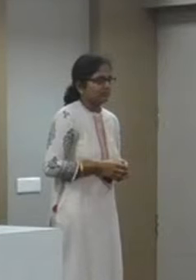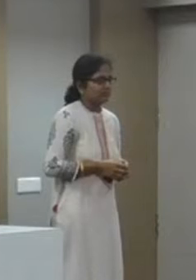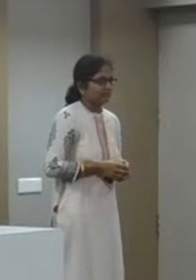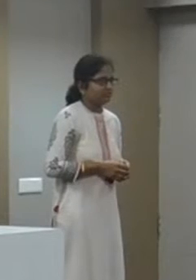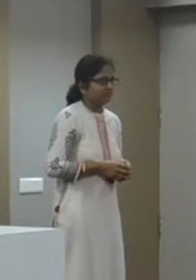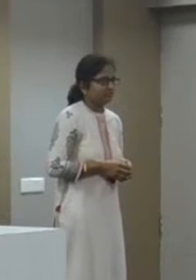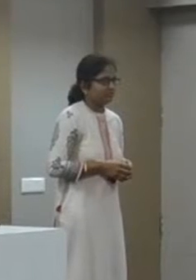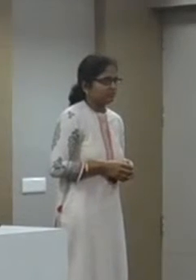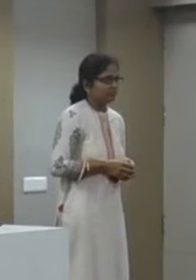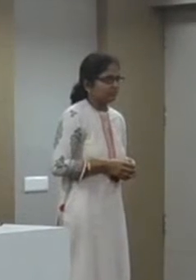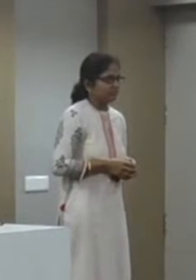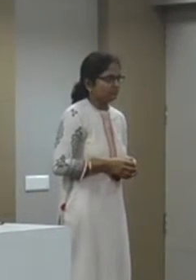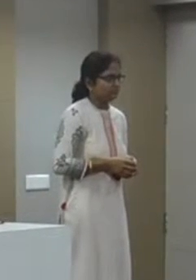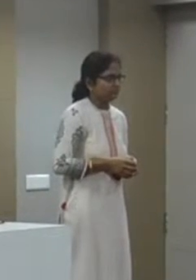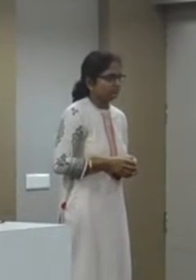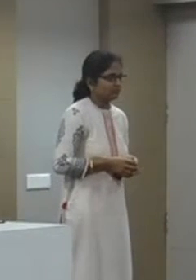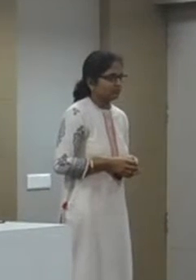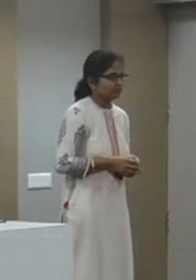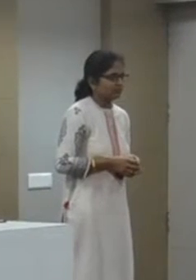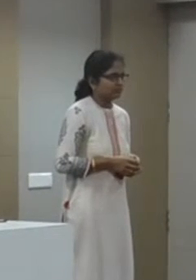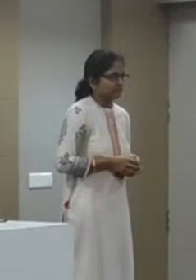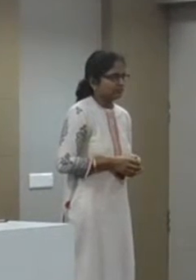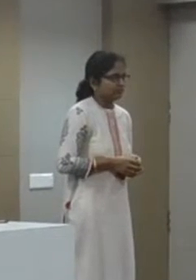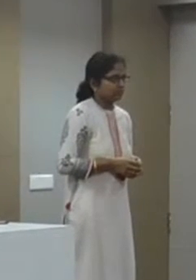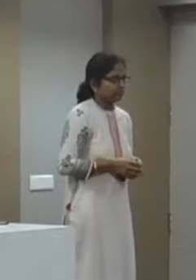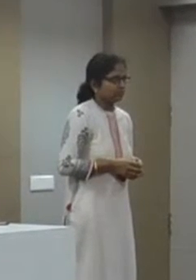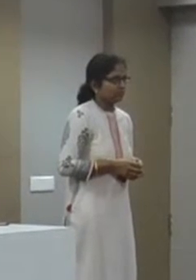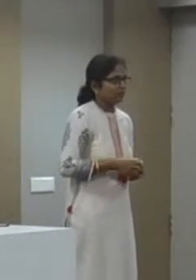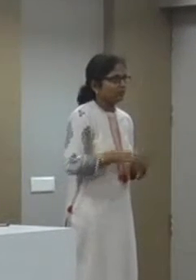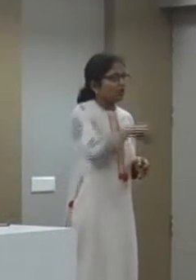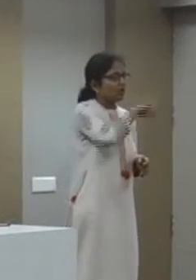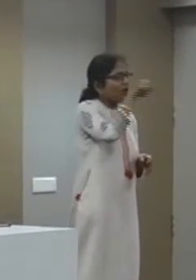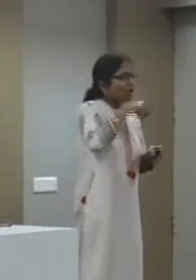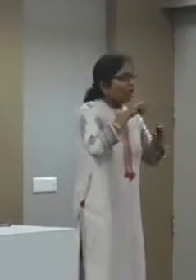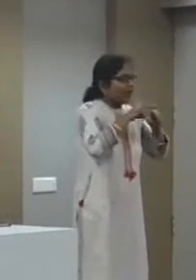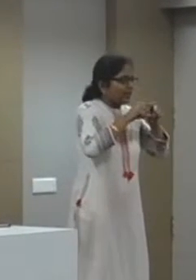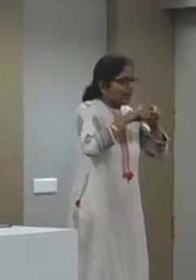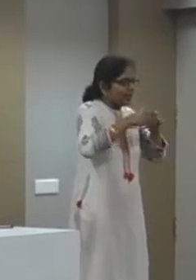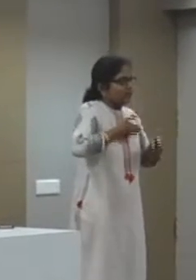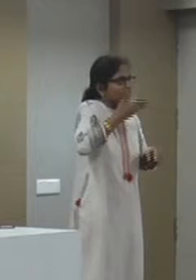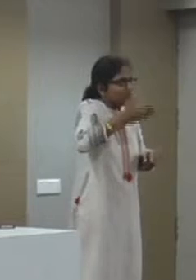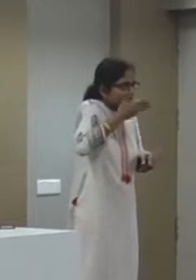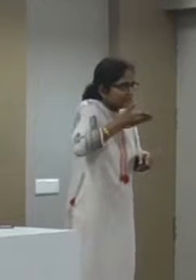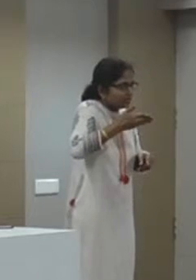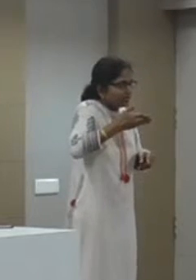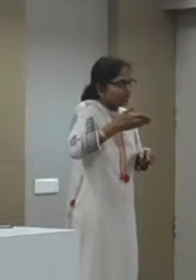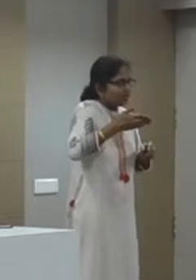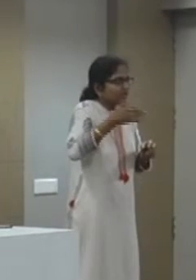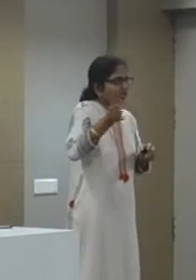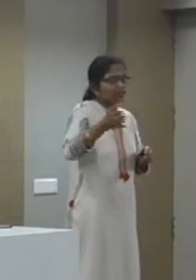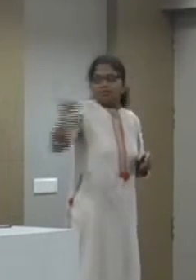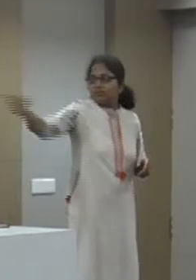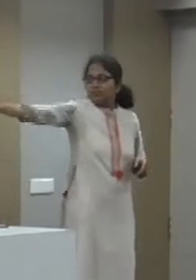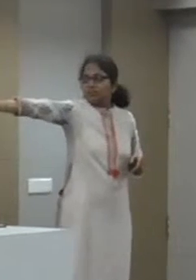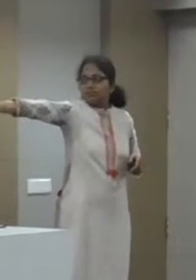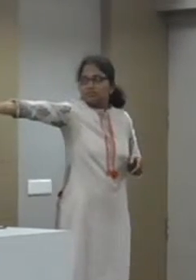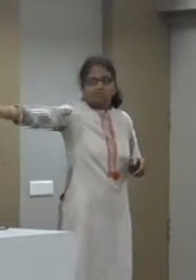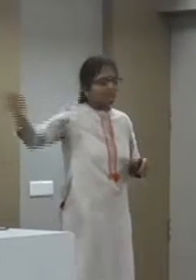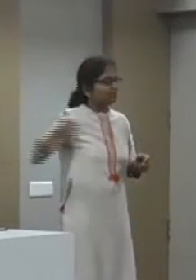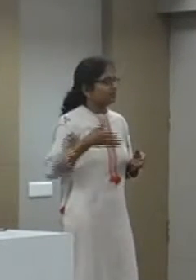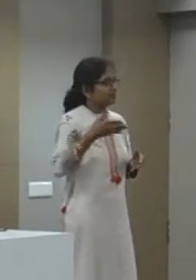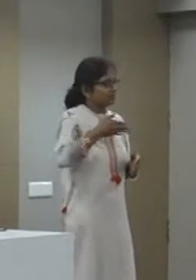Whatever training which will be given to you by Dr. Shantanu Gavas, she will be interpreting it in